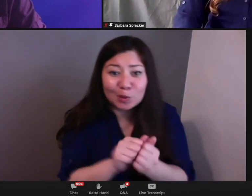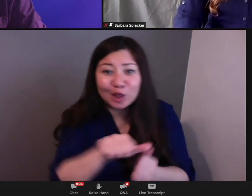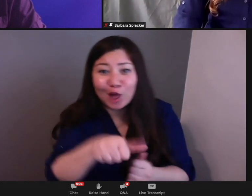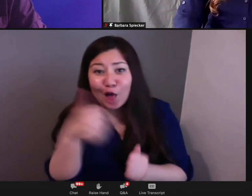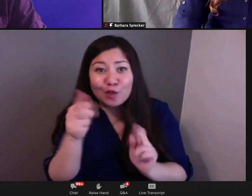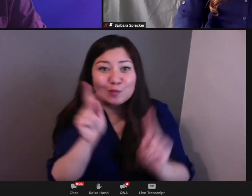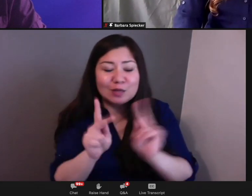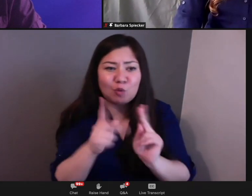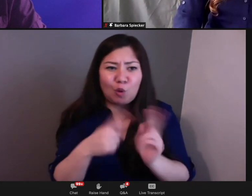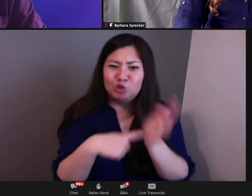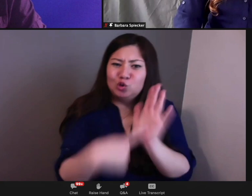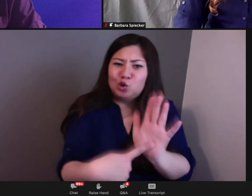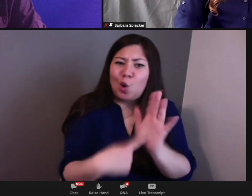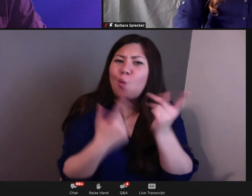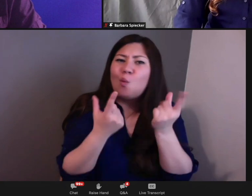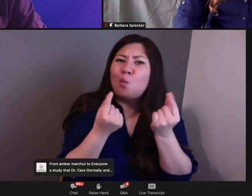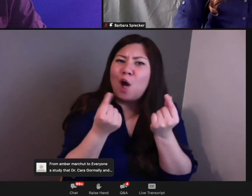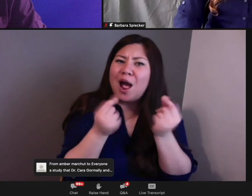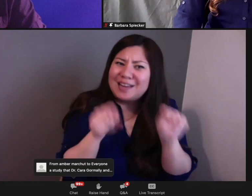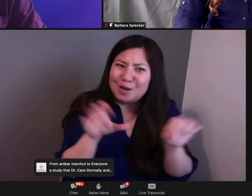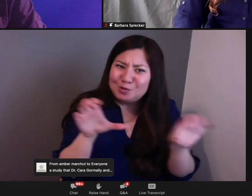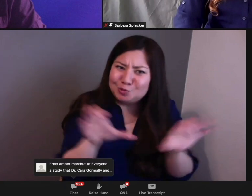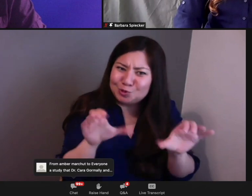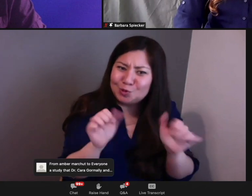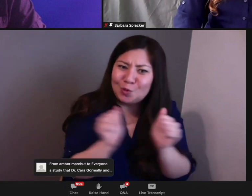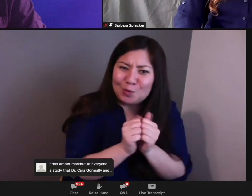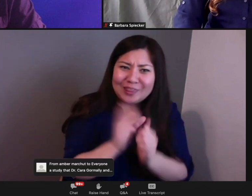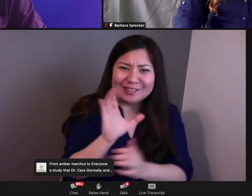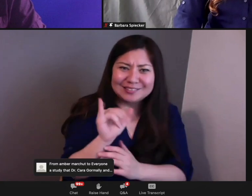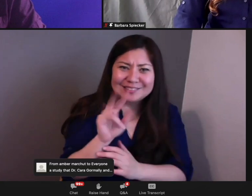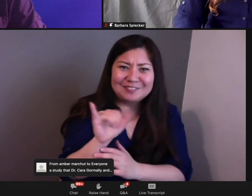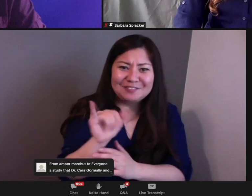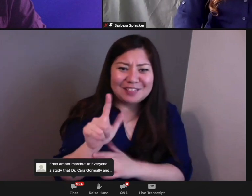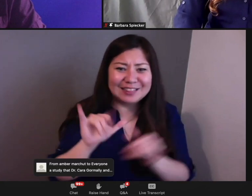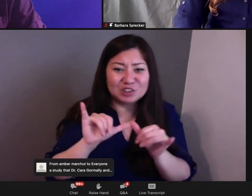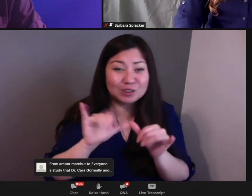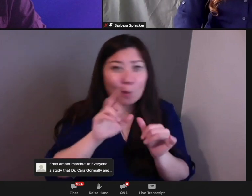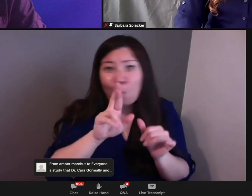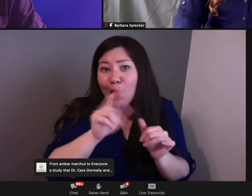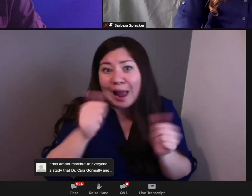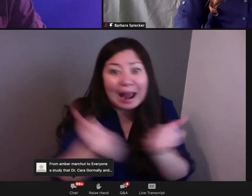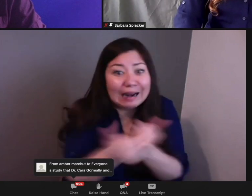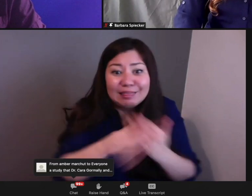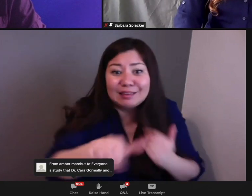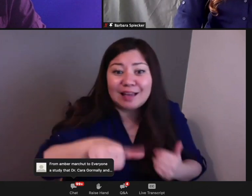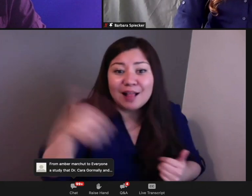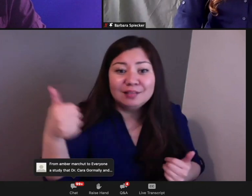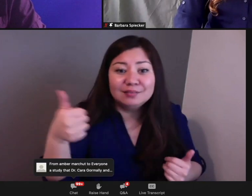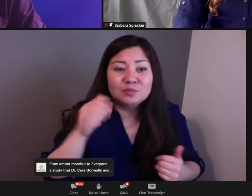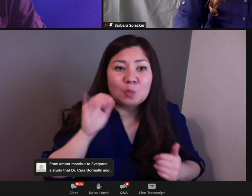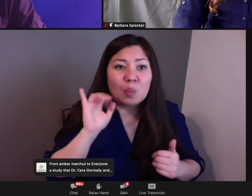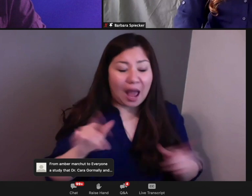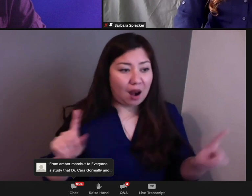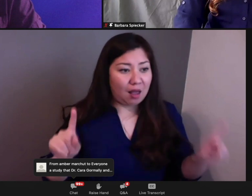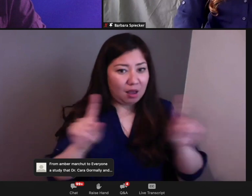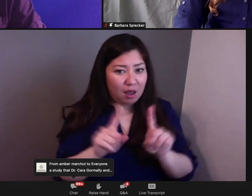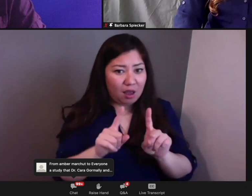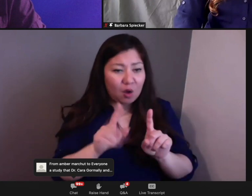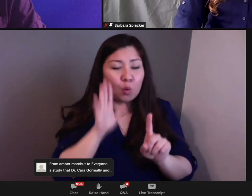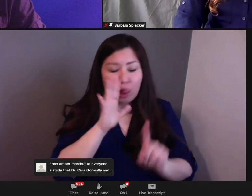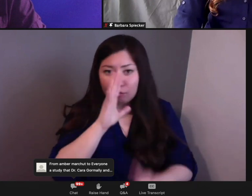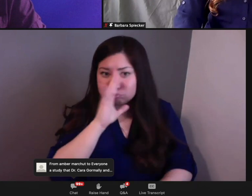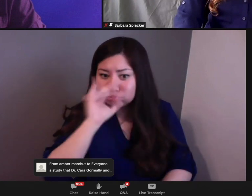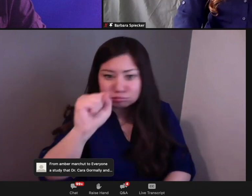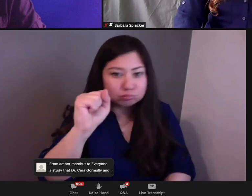me like and enjoy science even more and retain the information a little bit more clearly. So any age, any background, any